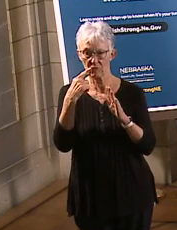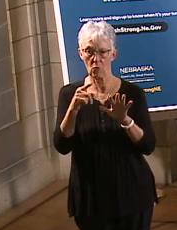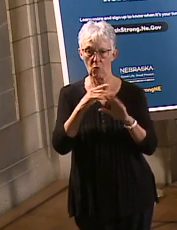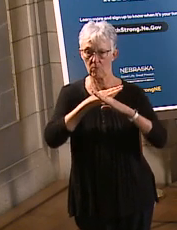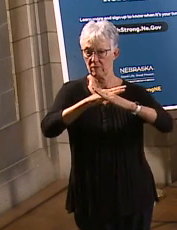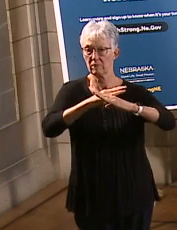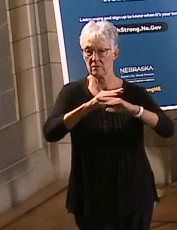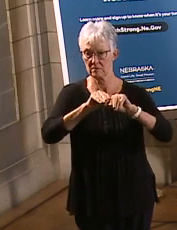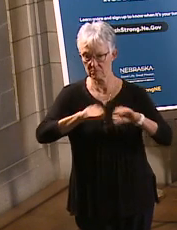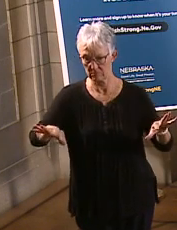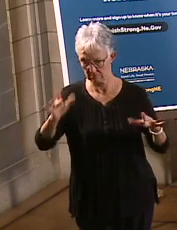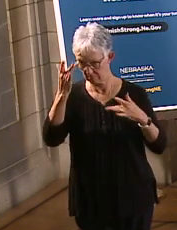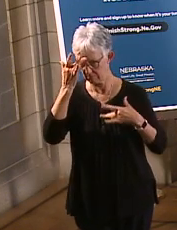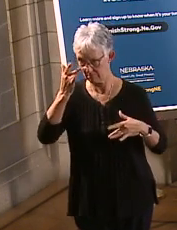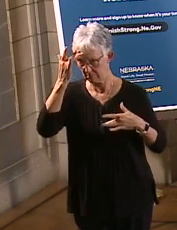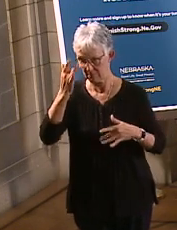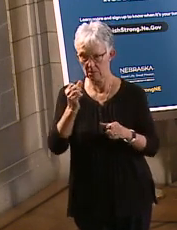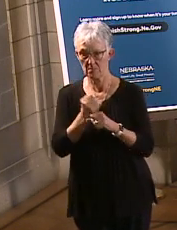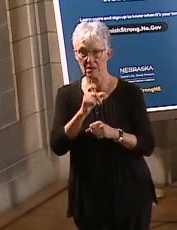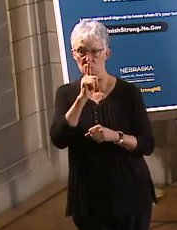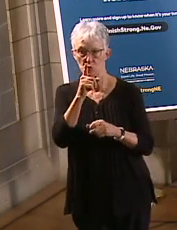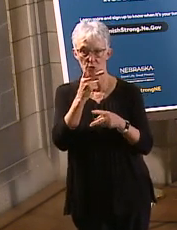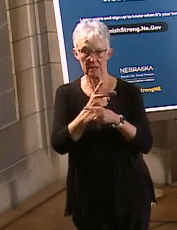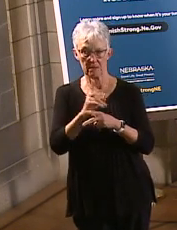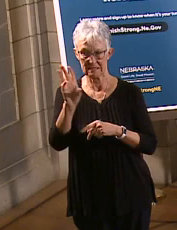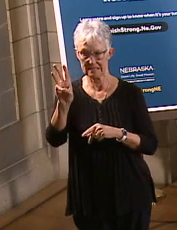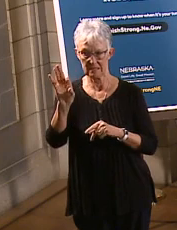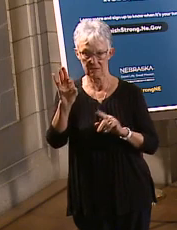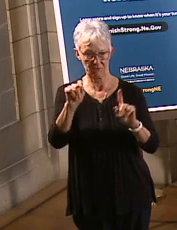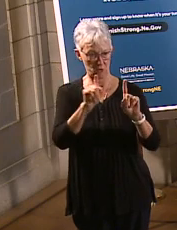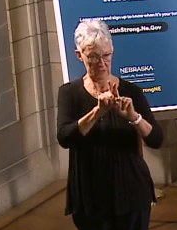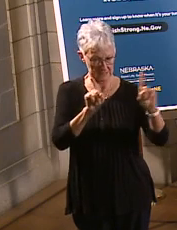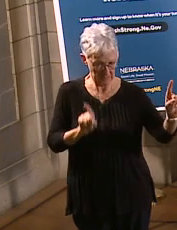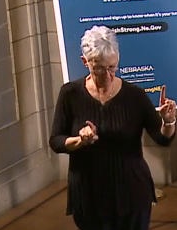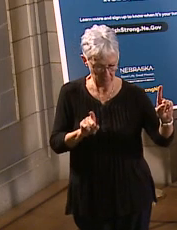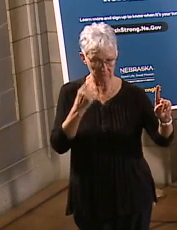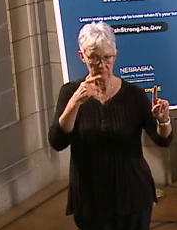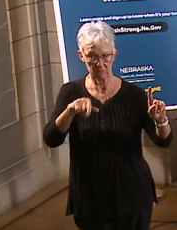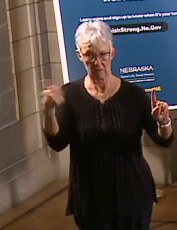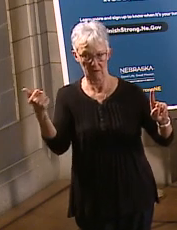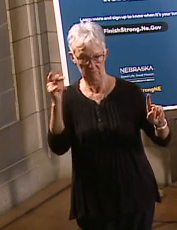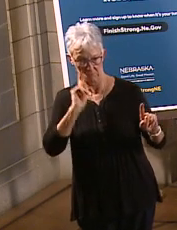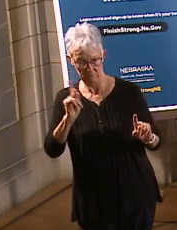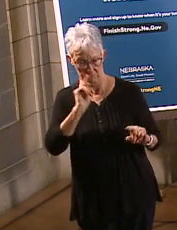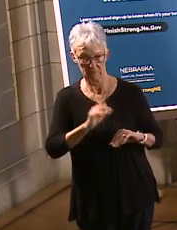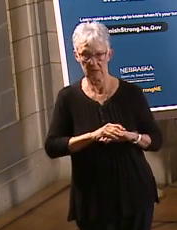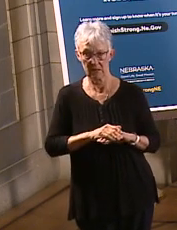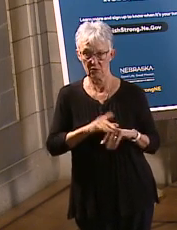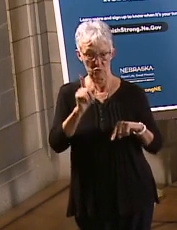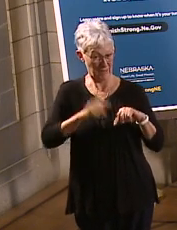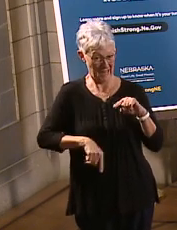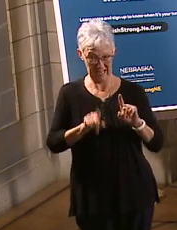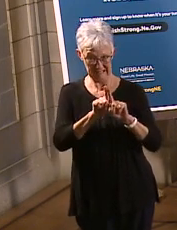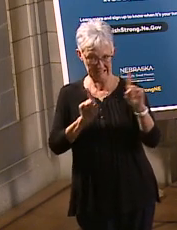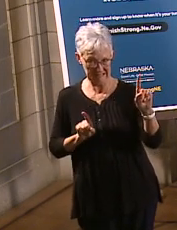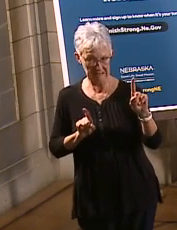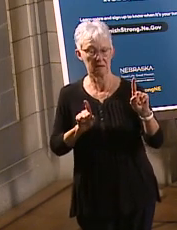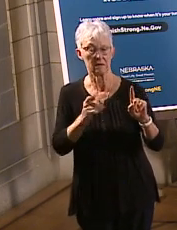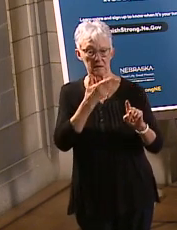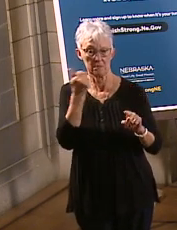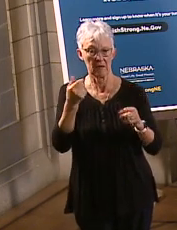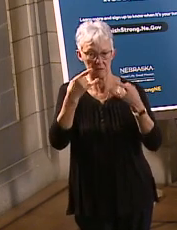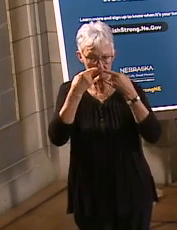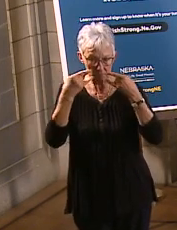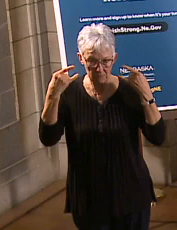means make sure that you keep that 6 foot of distance between you and other people when you go out in public. If you can't do that, good opportunity to wear a mask. Wear a mask when you